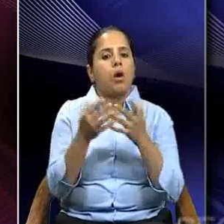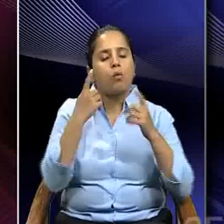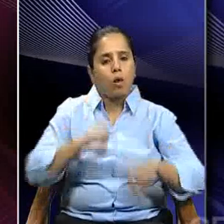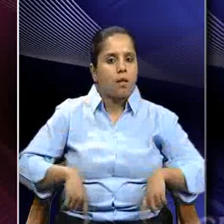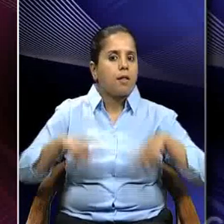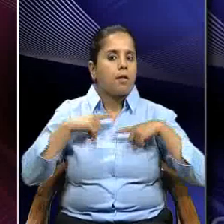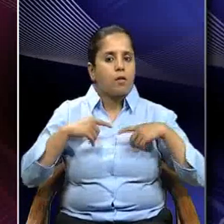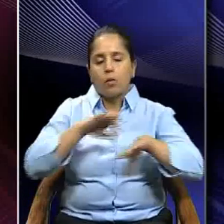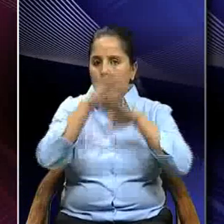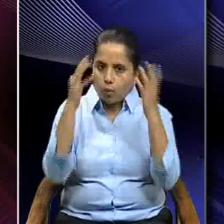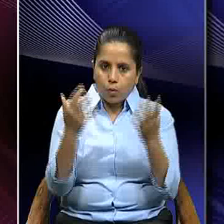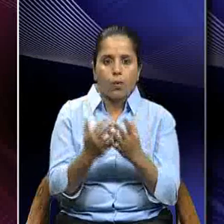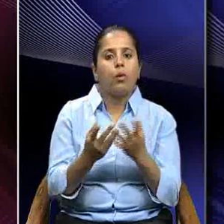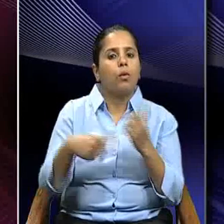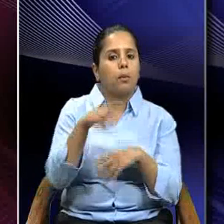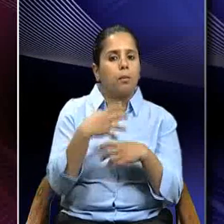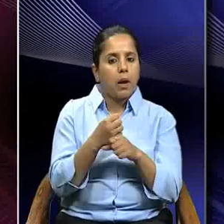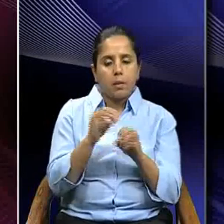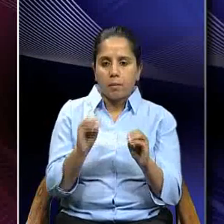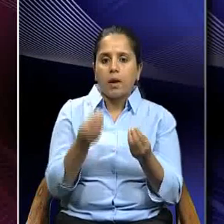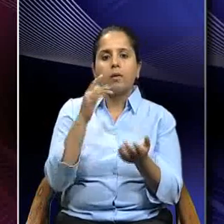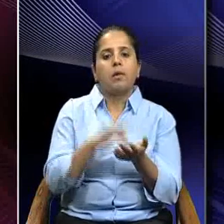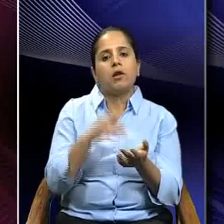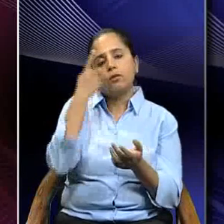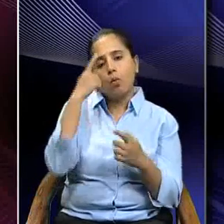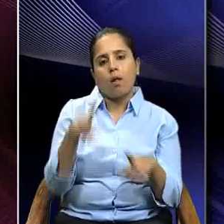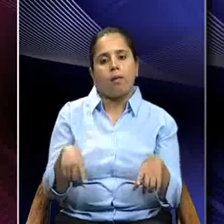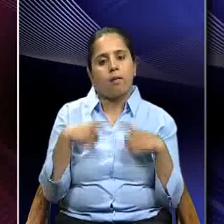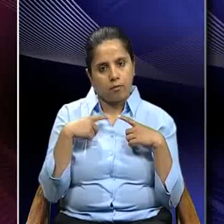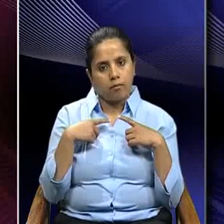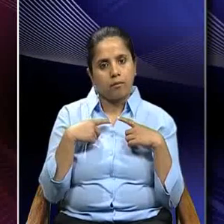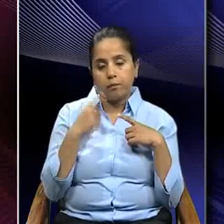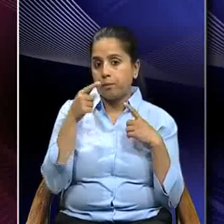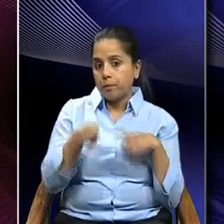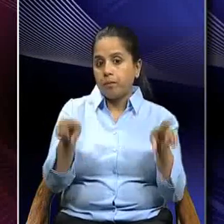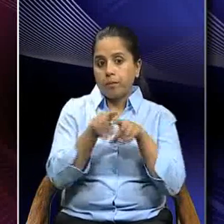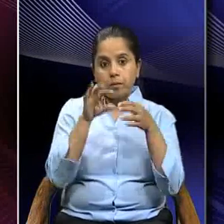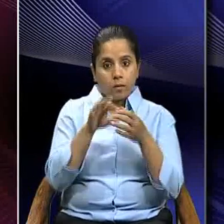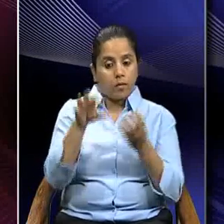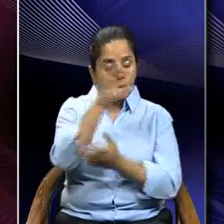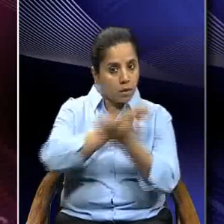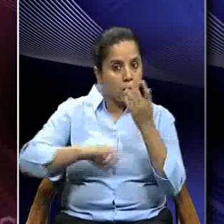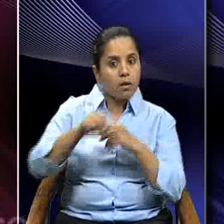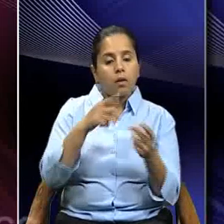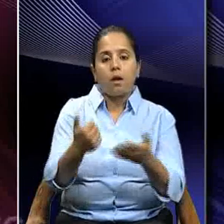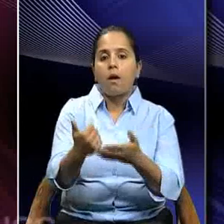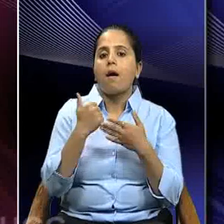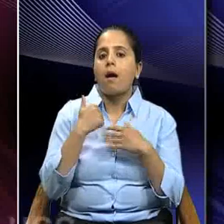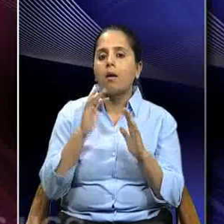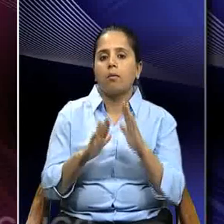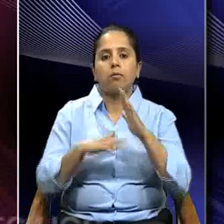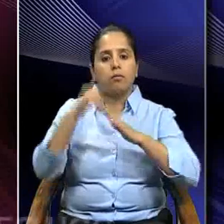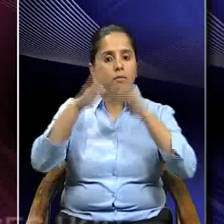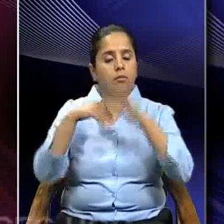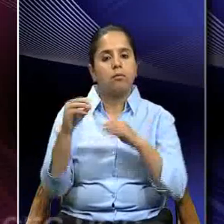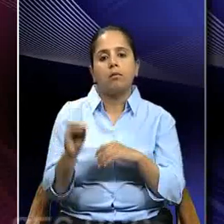entire world to be made as a better place to live. And this kind of combination would also help us in building